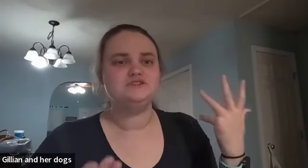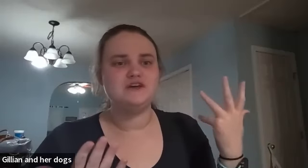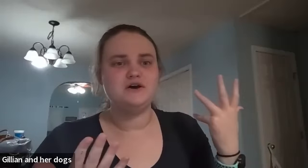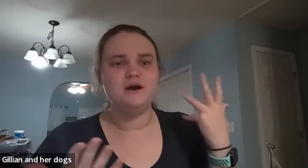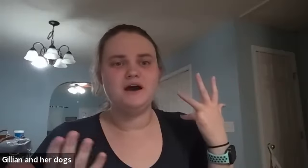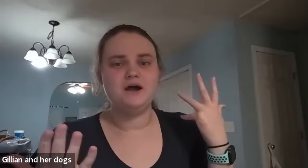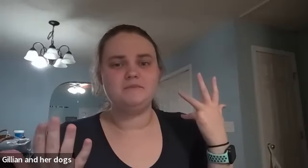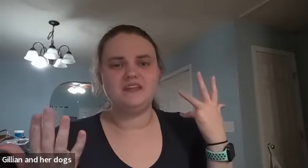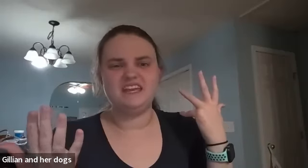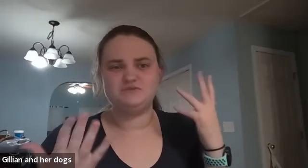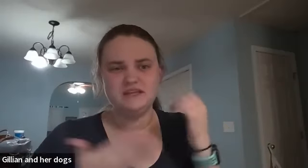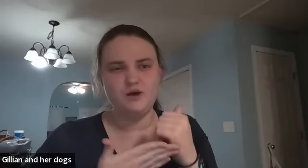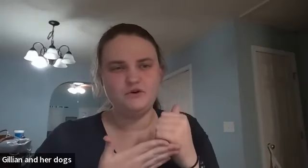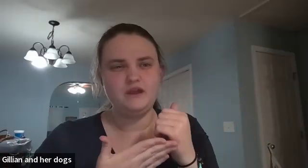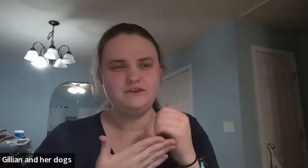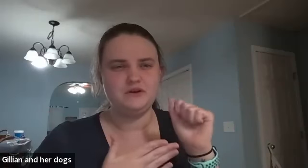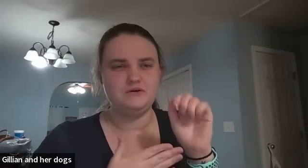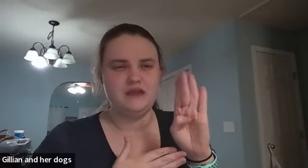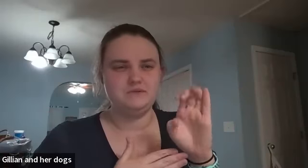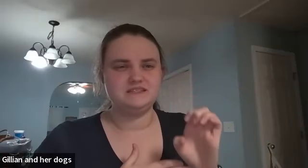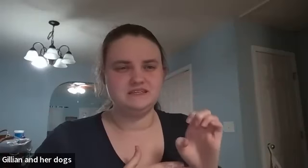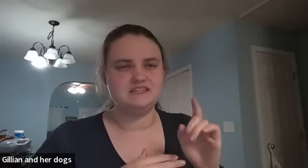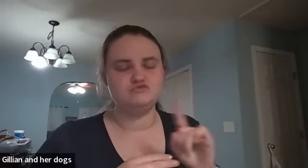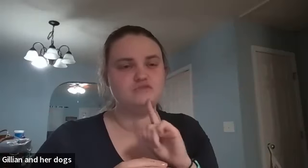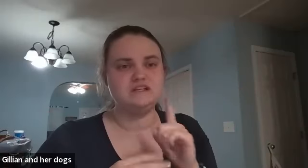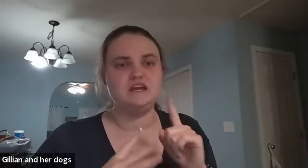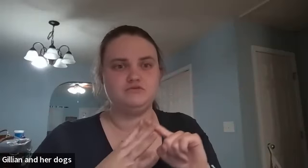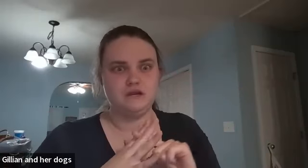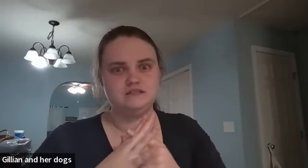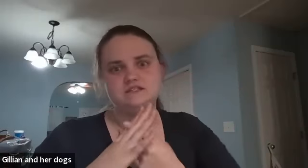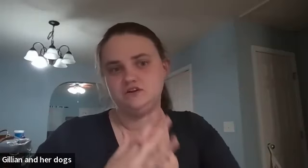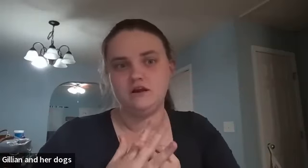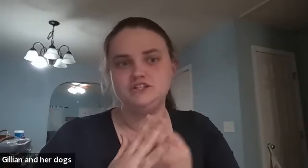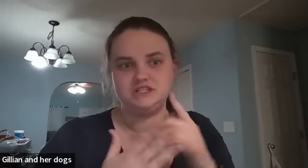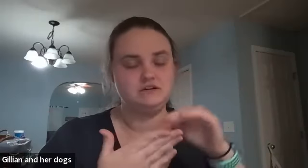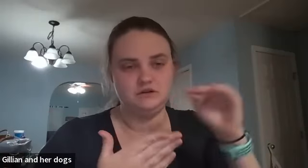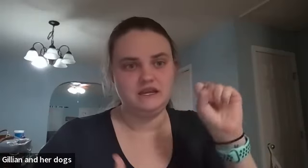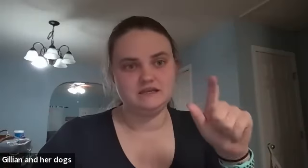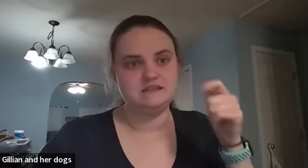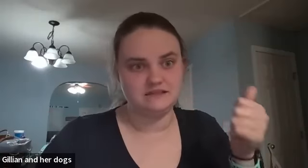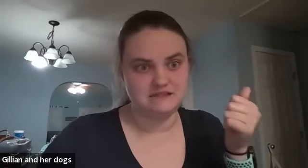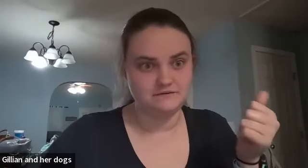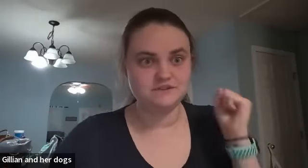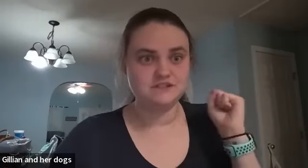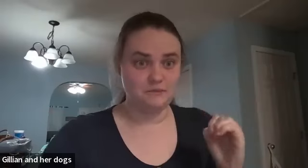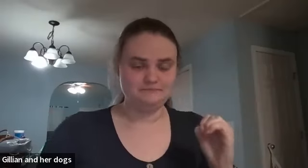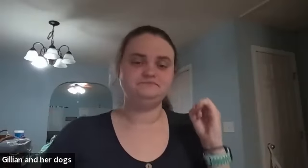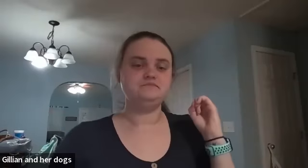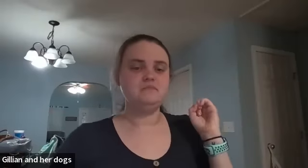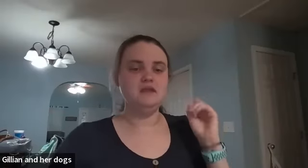So it's really helpful if you know the ABCs. That's really a great start just to learning ASL itself. So,